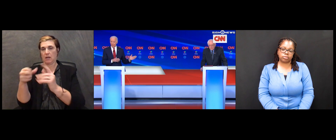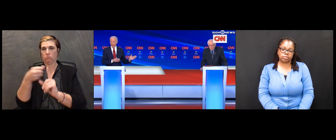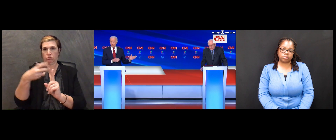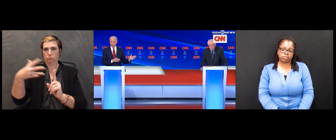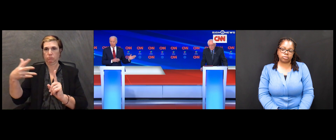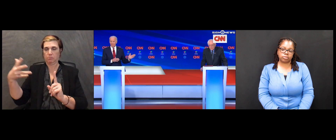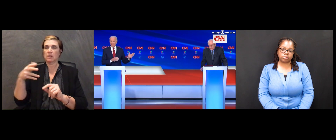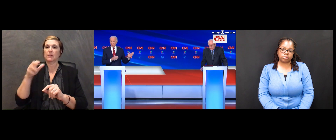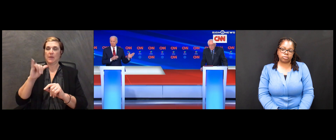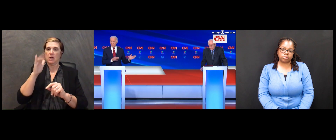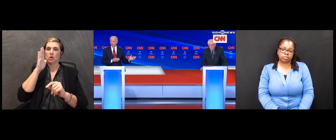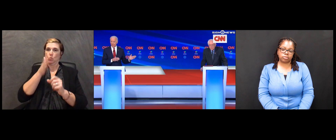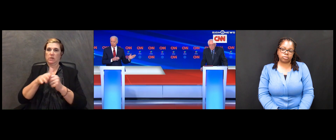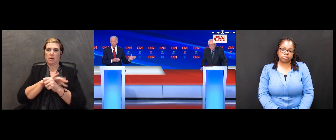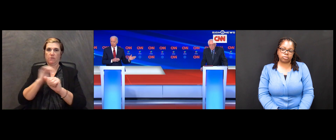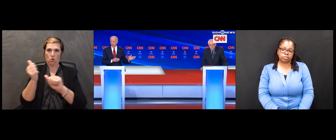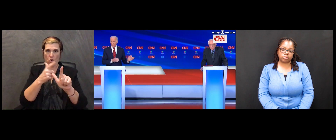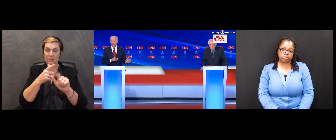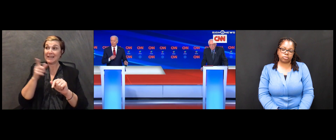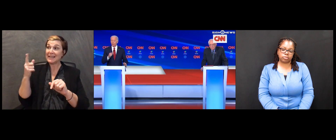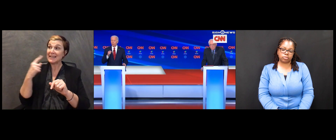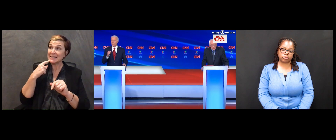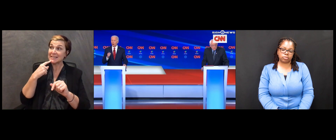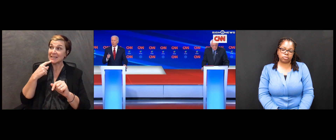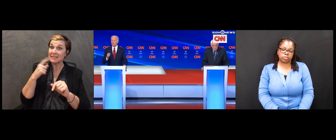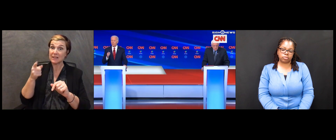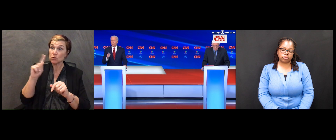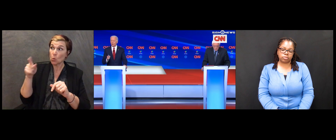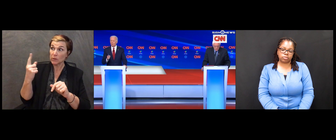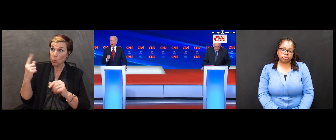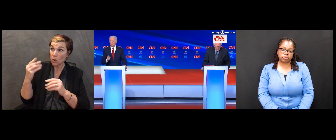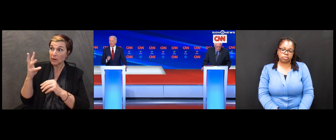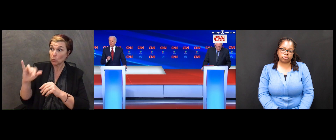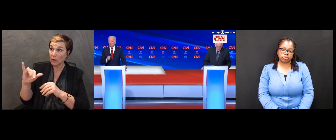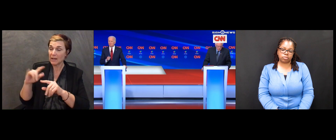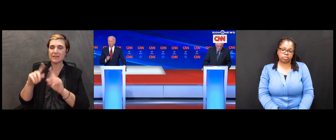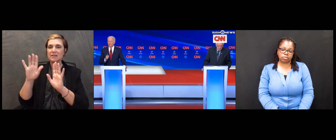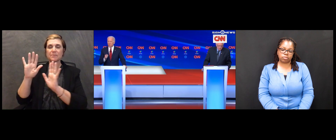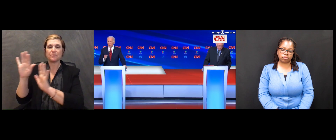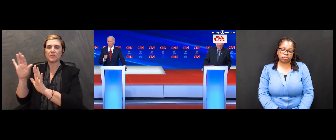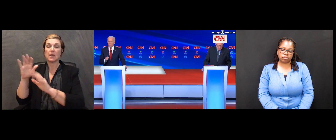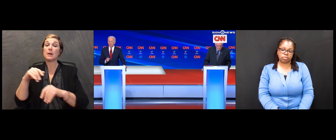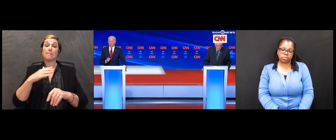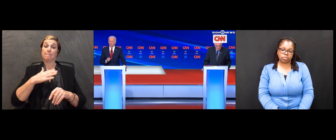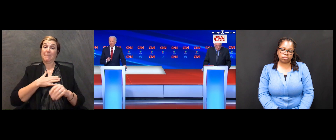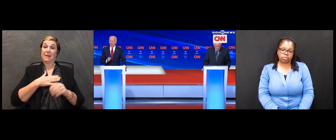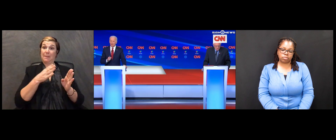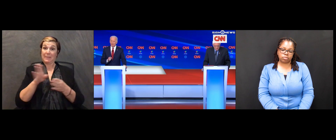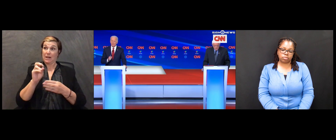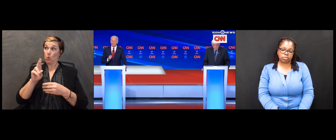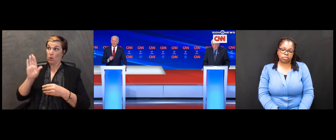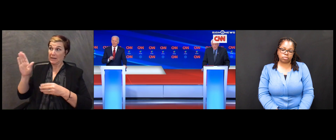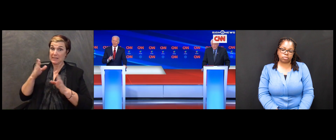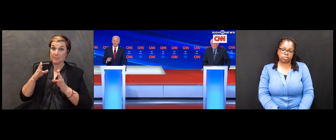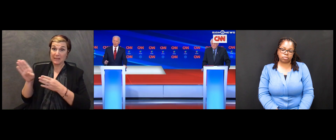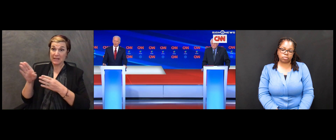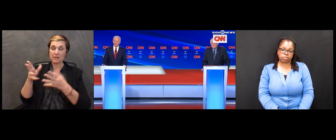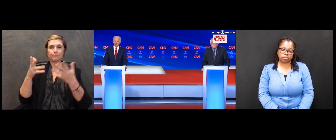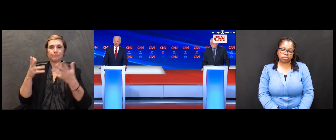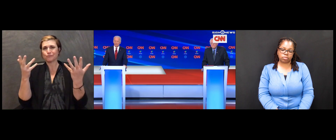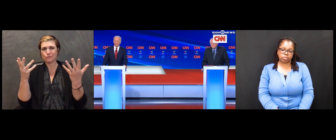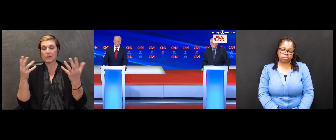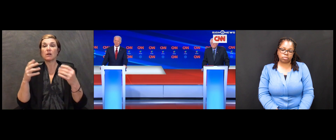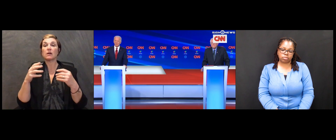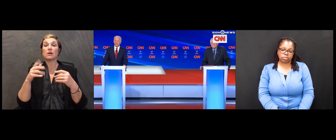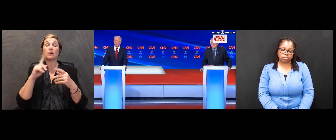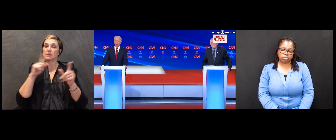his only answer is a mistaken notion. But regardless of whether my plan was in place or his, this is a